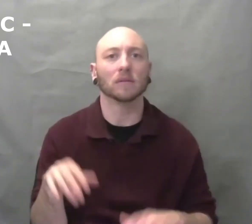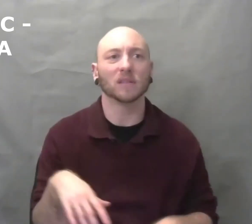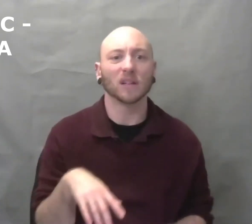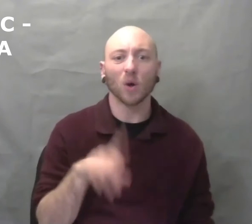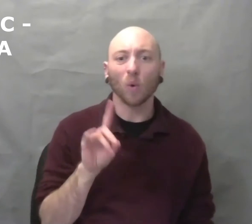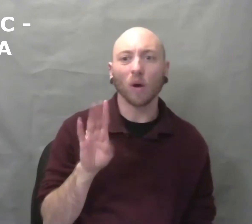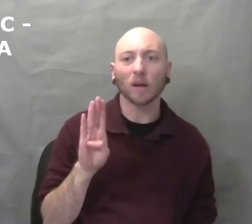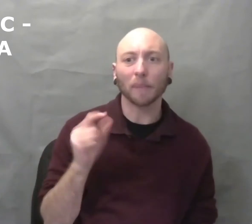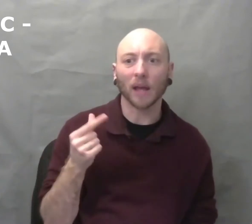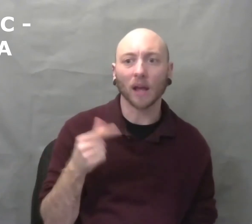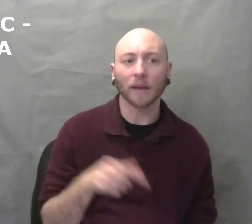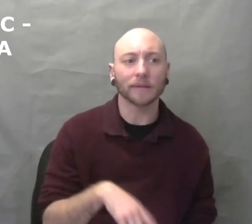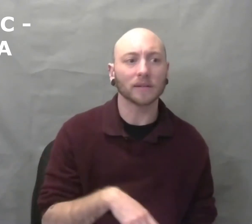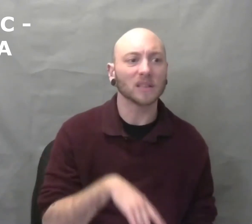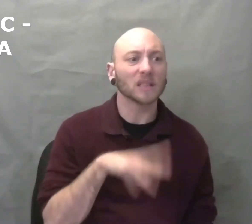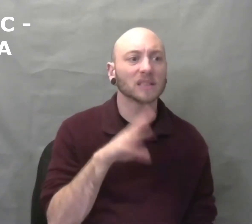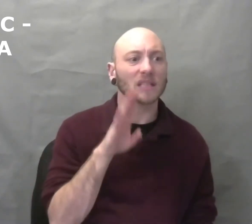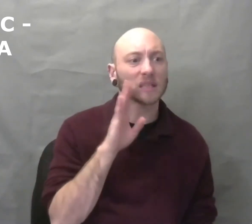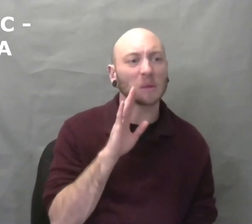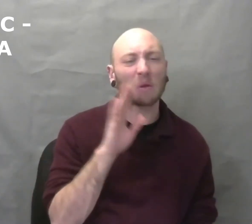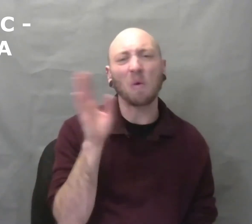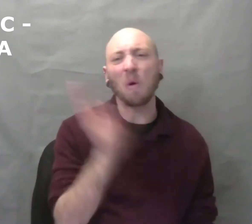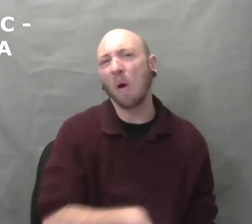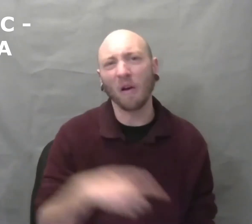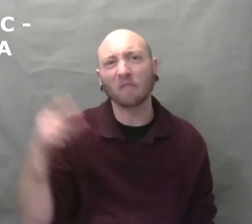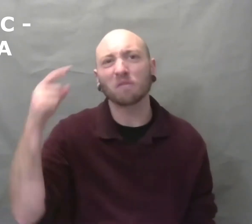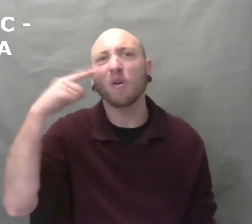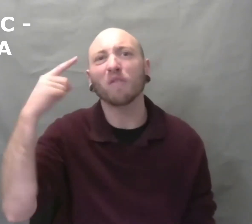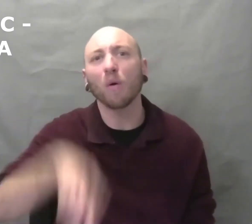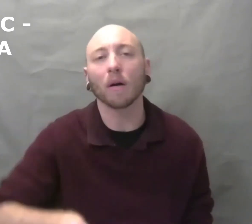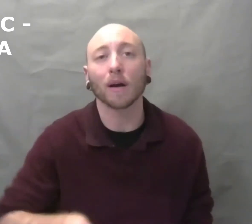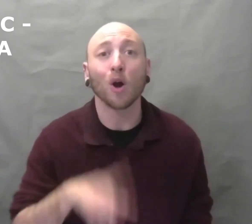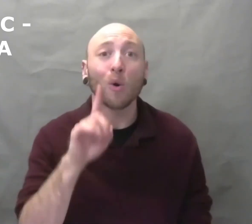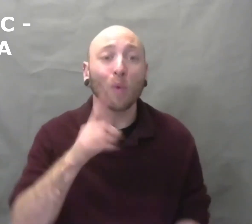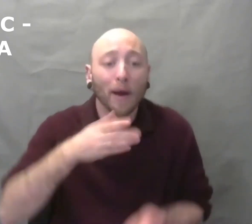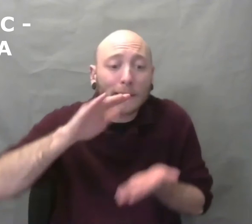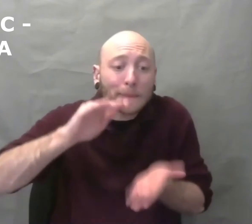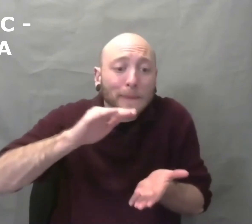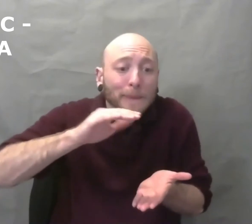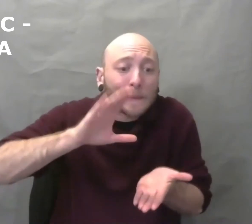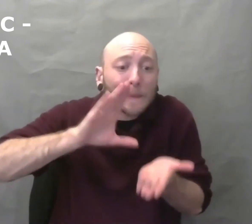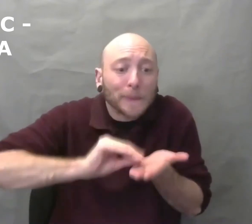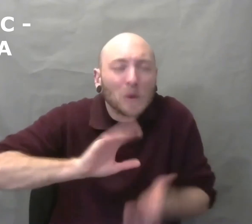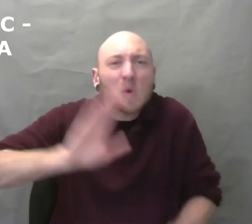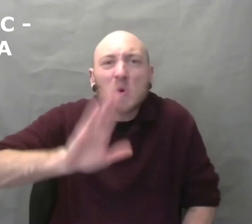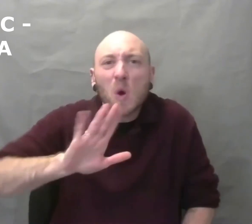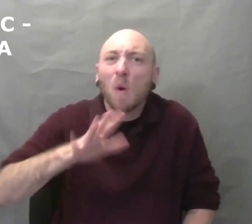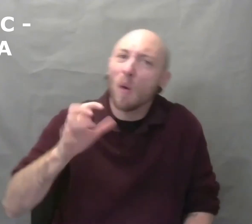1 6-pack of that? How are you going to show up with a pint of this? I need the 750. I need the